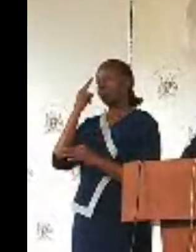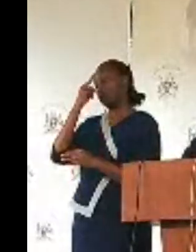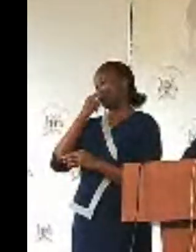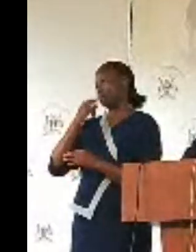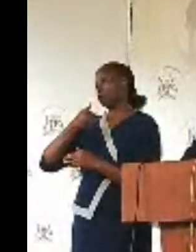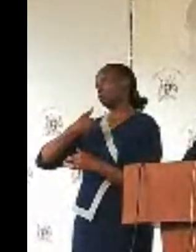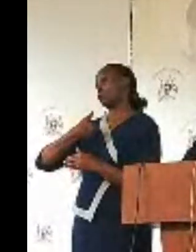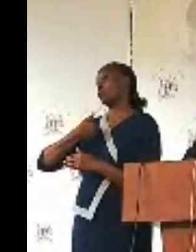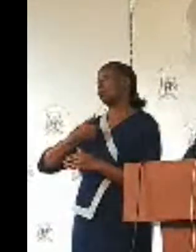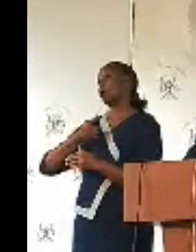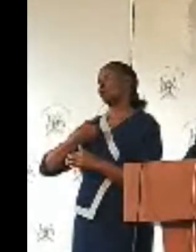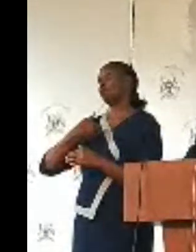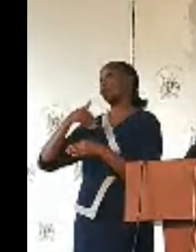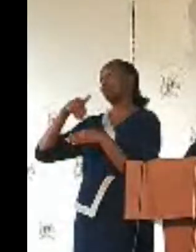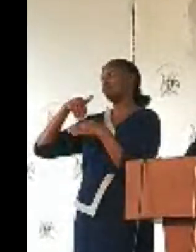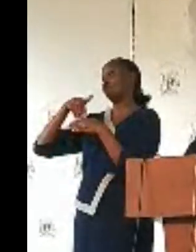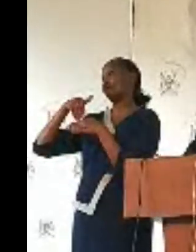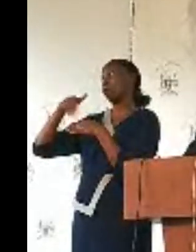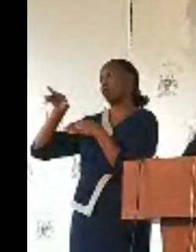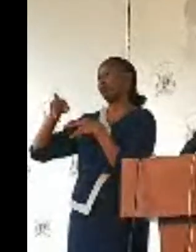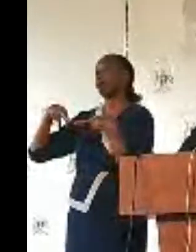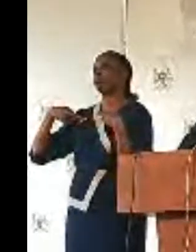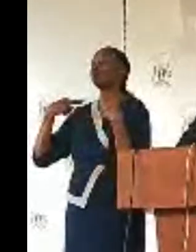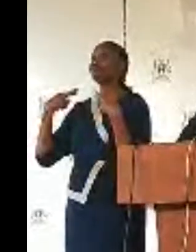Candidates who have foreign results,